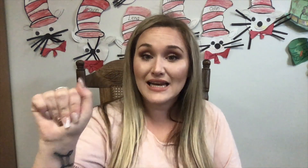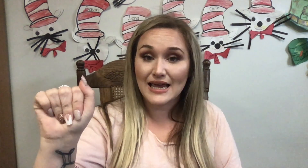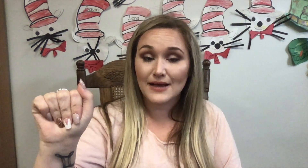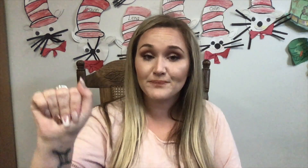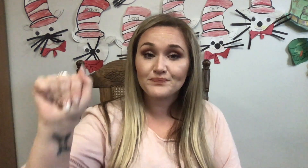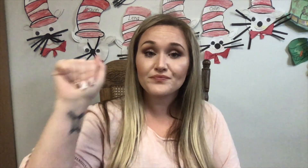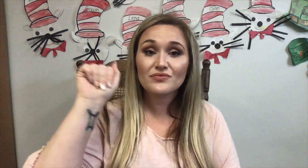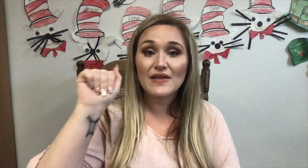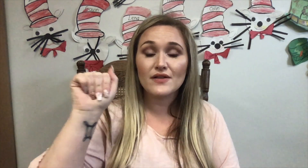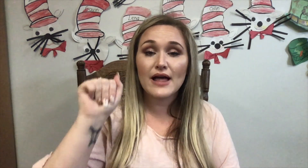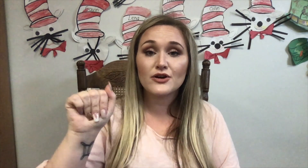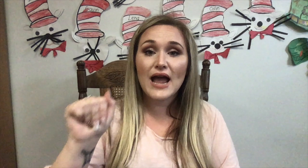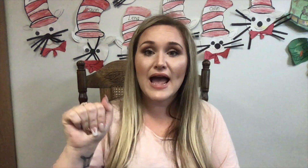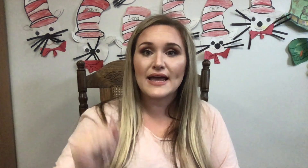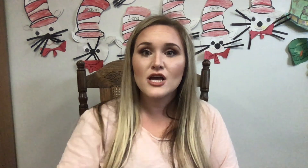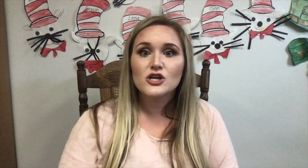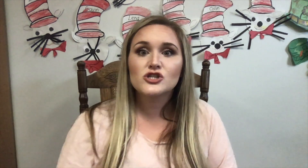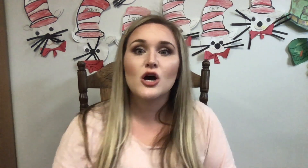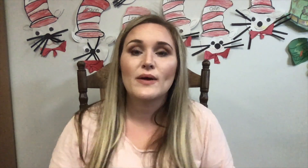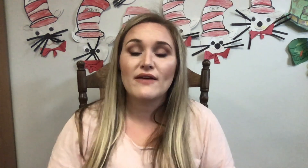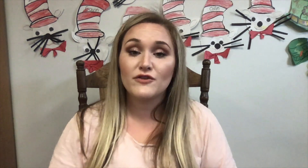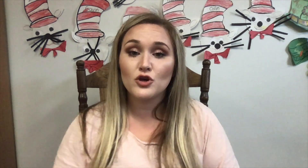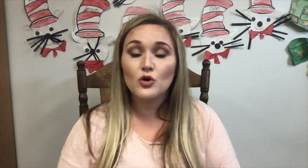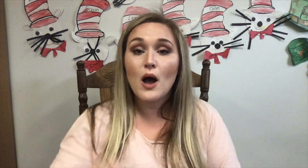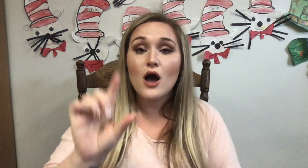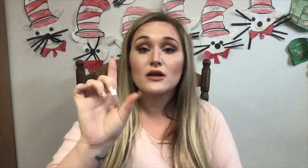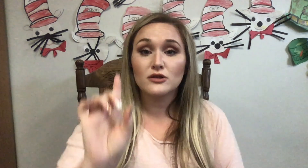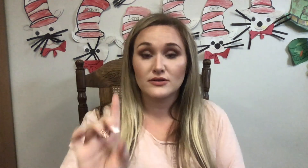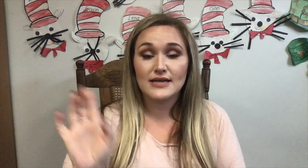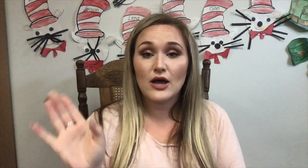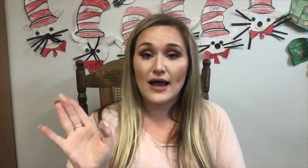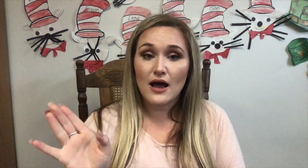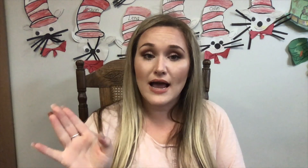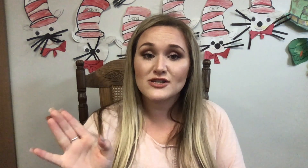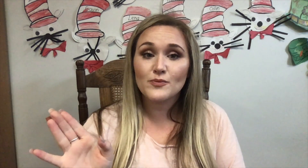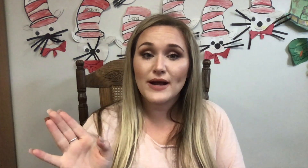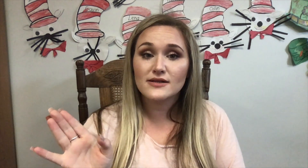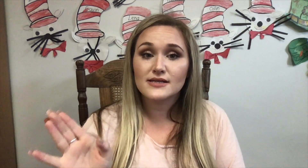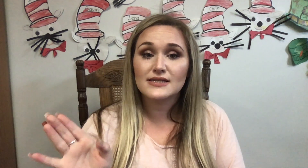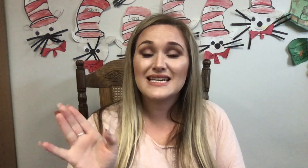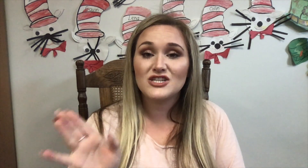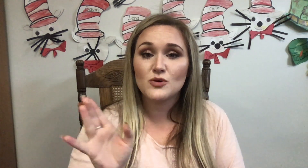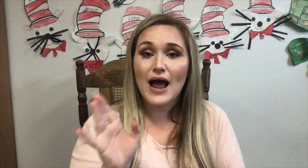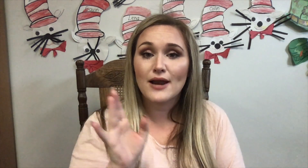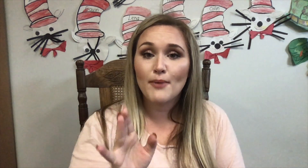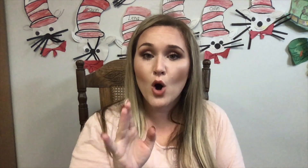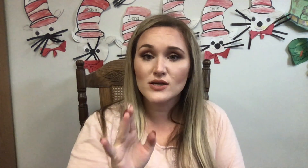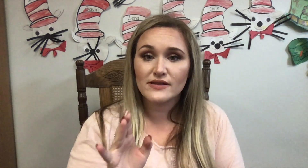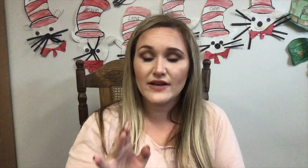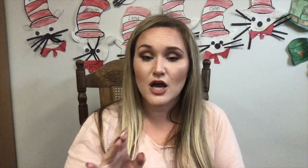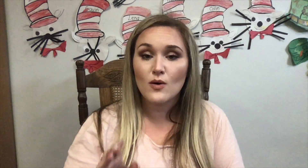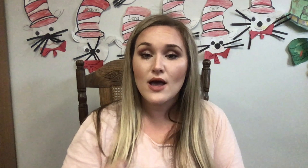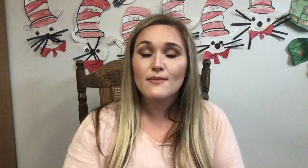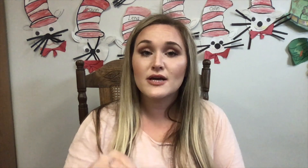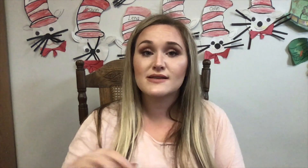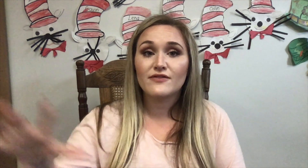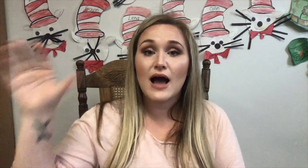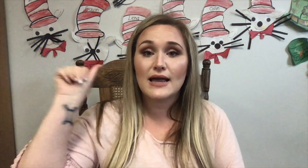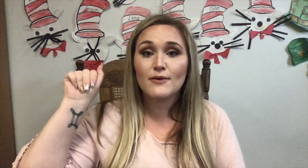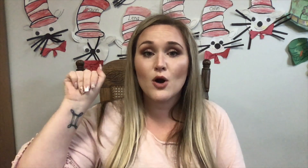signing the letter A. So if you ask your parents to teach you how to pause the video, because if I am going